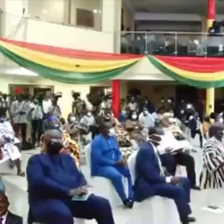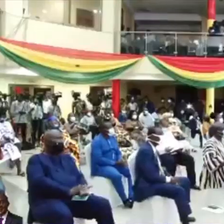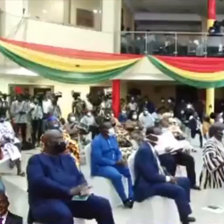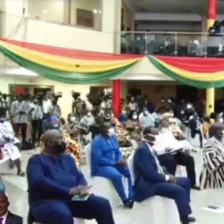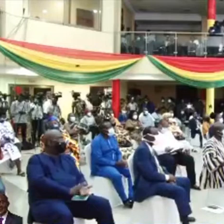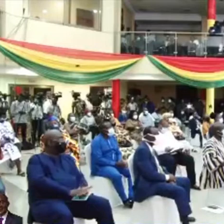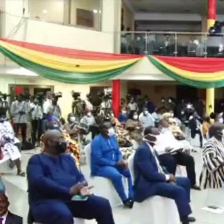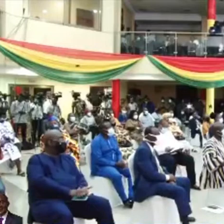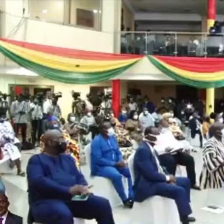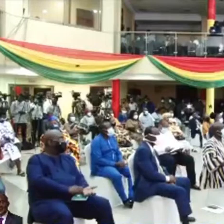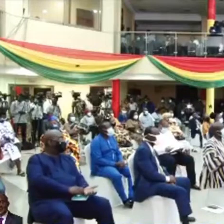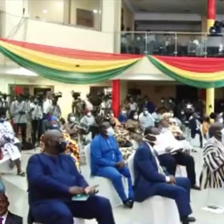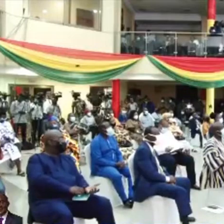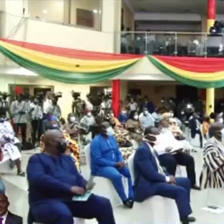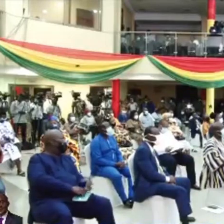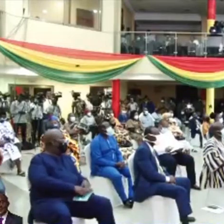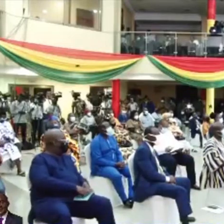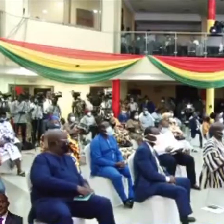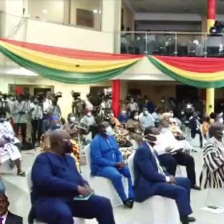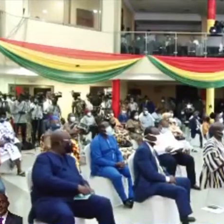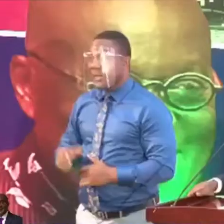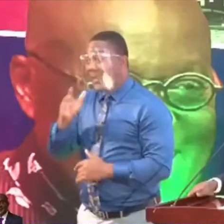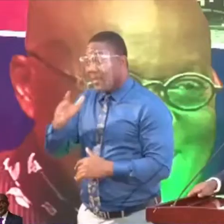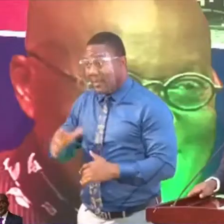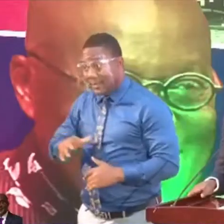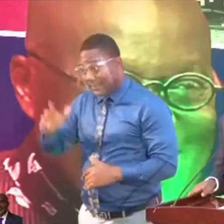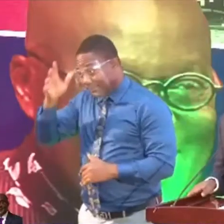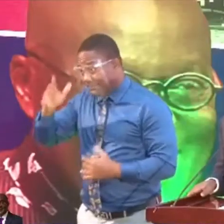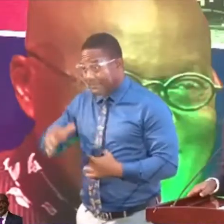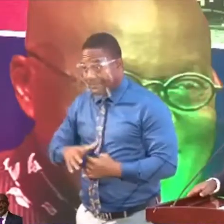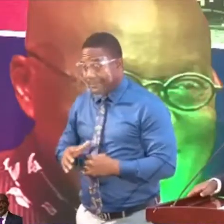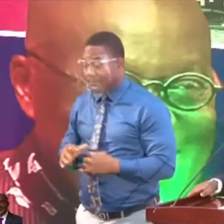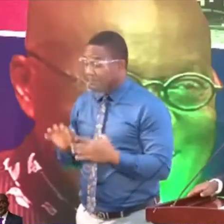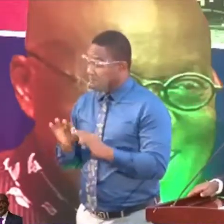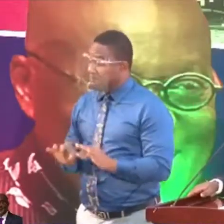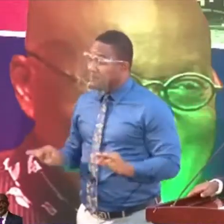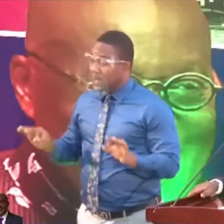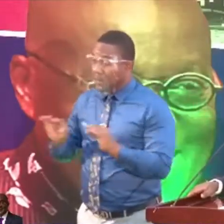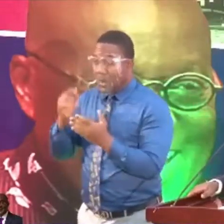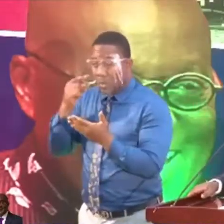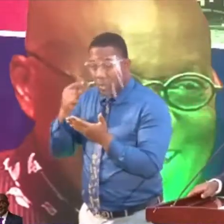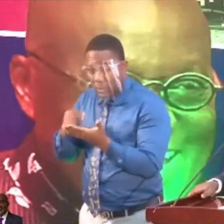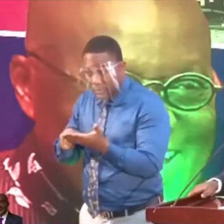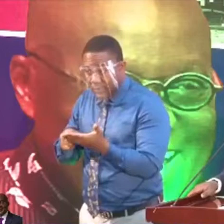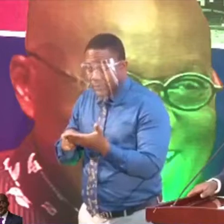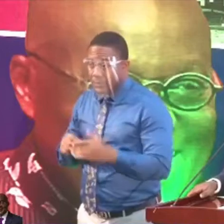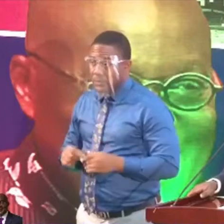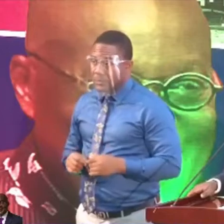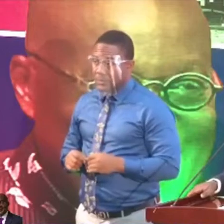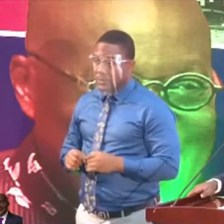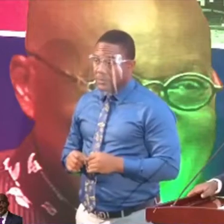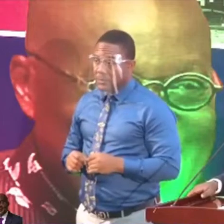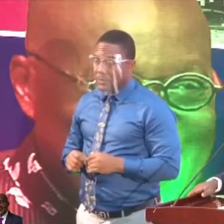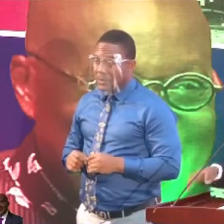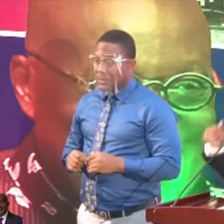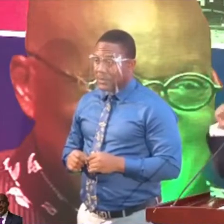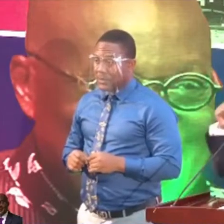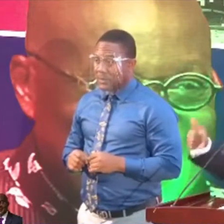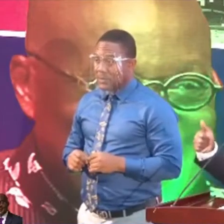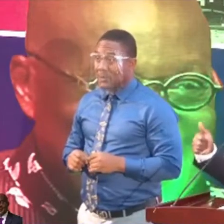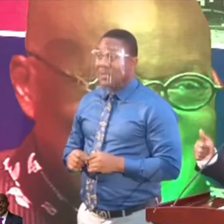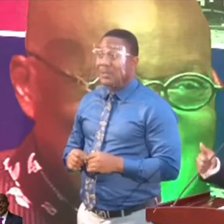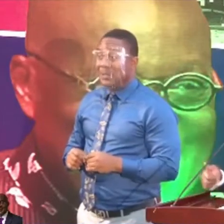project. Ladies and gentlemen, it is important to note that the cost of the